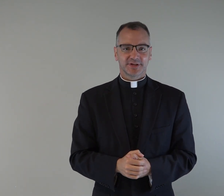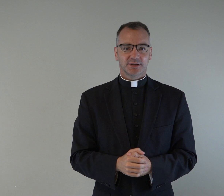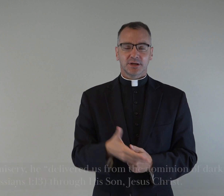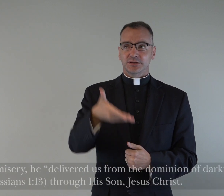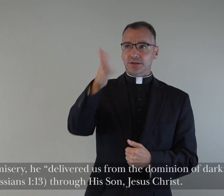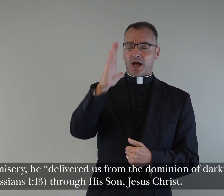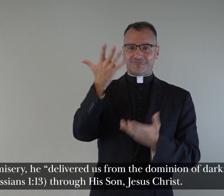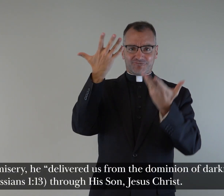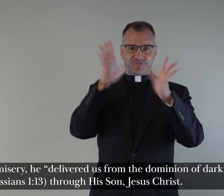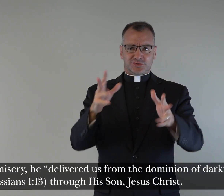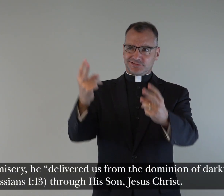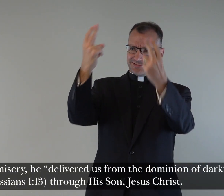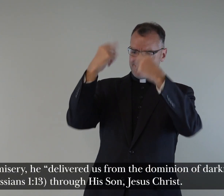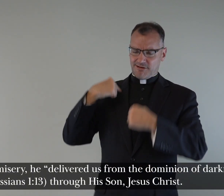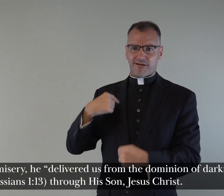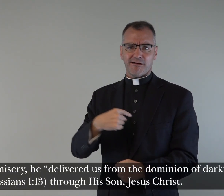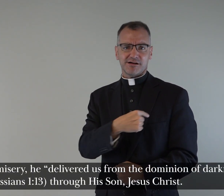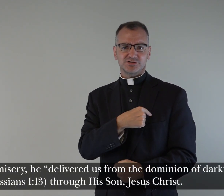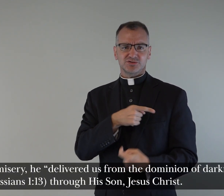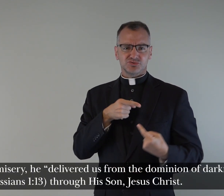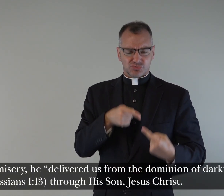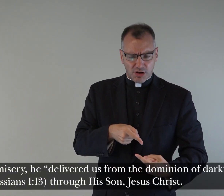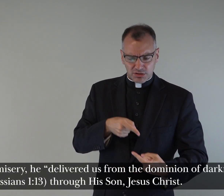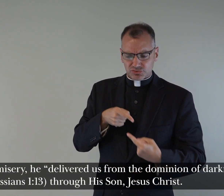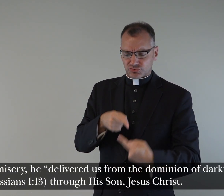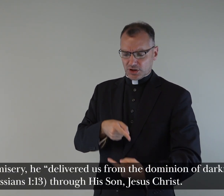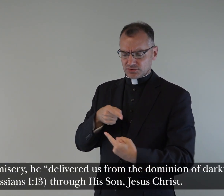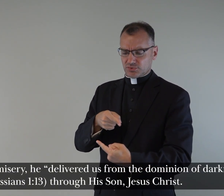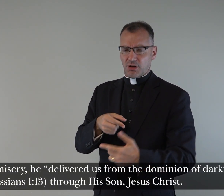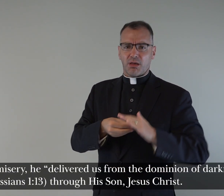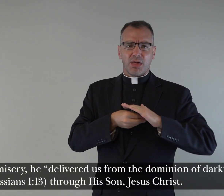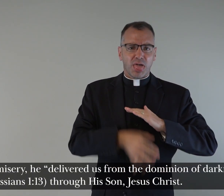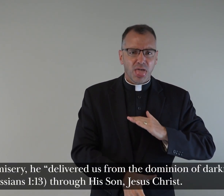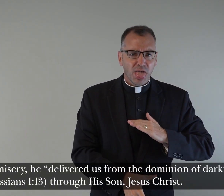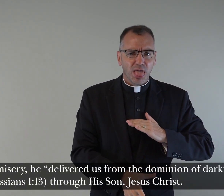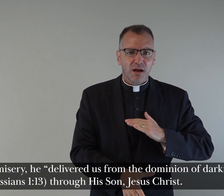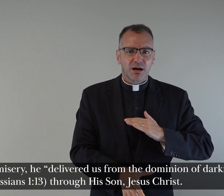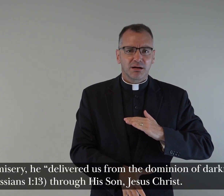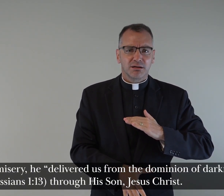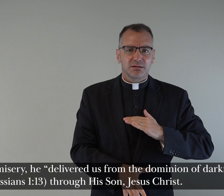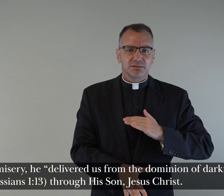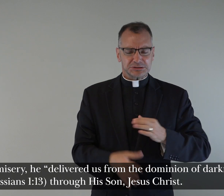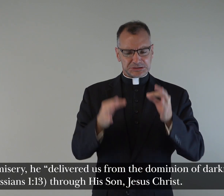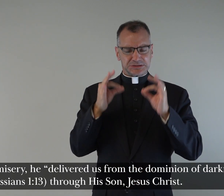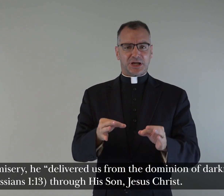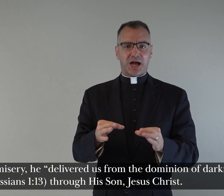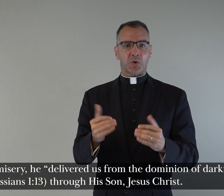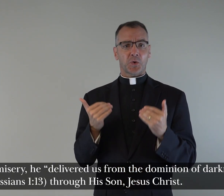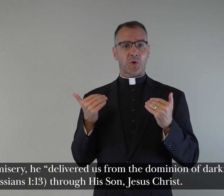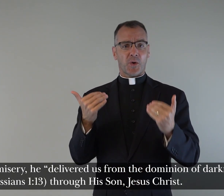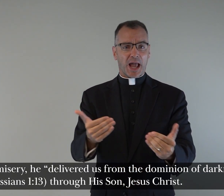Since God saw our misery, He delivered us from the dominion of darkness.